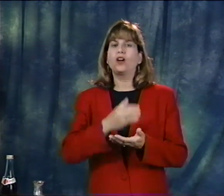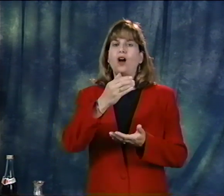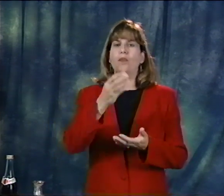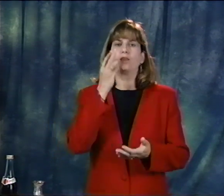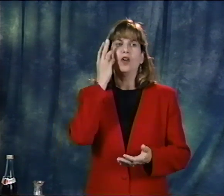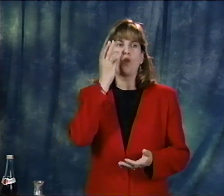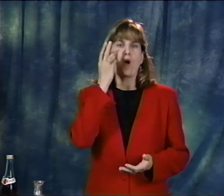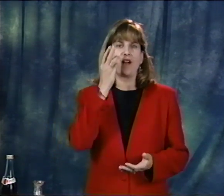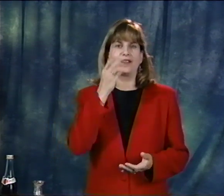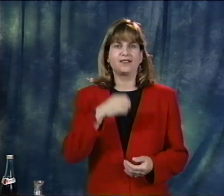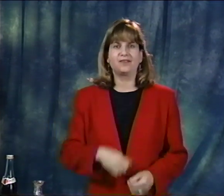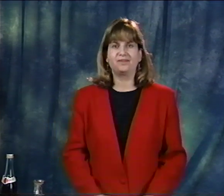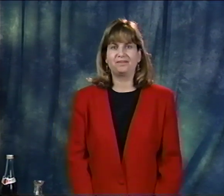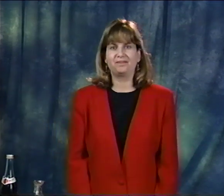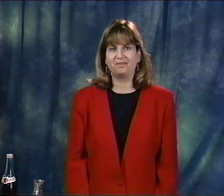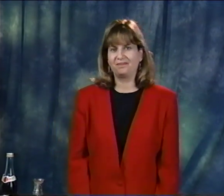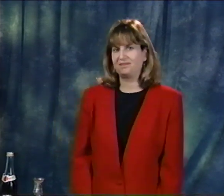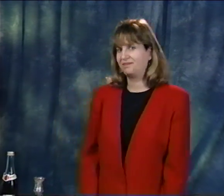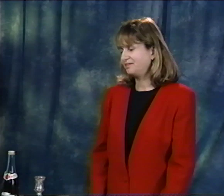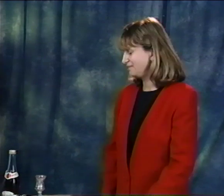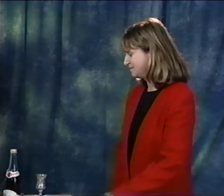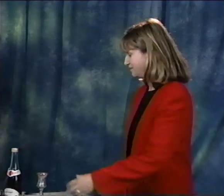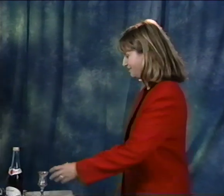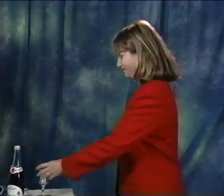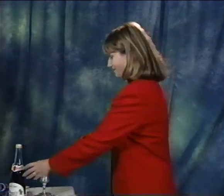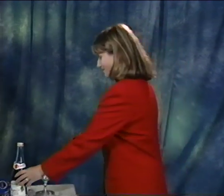Pour the third cup of wine.